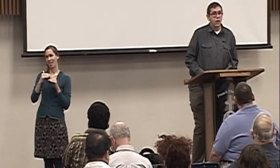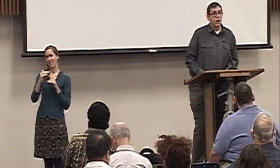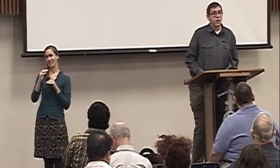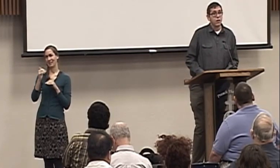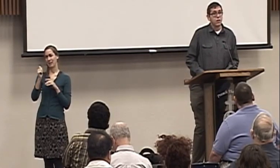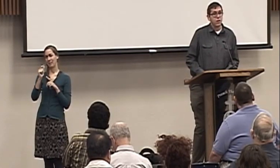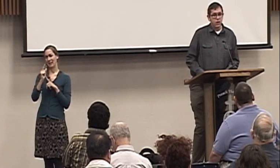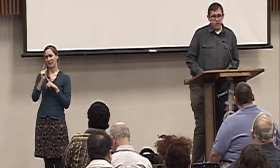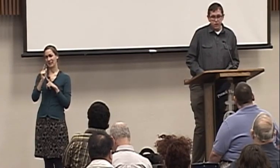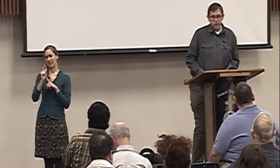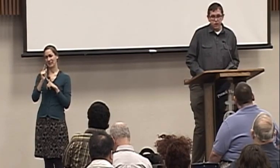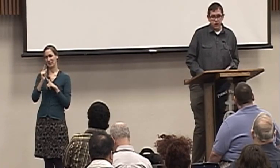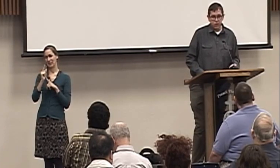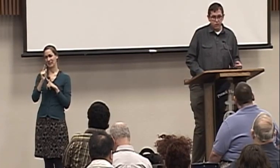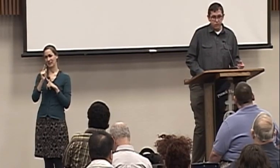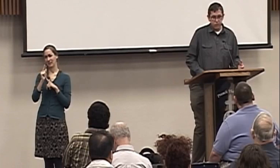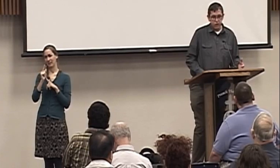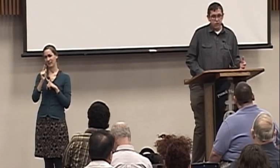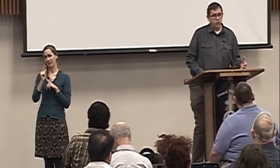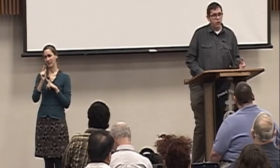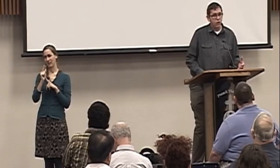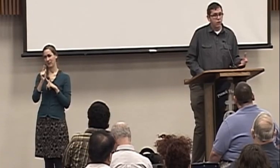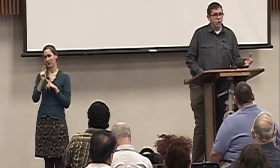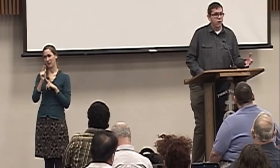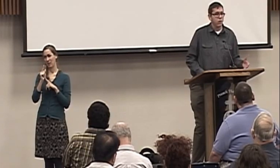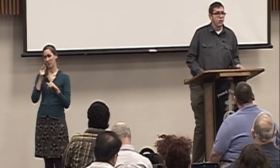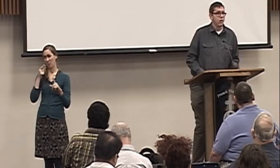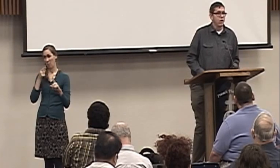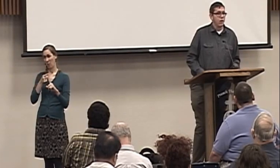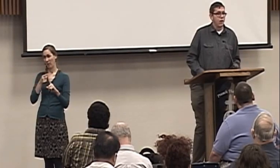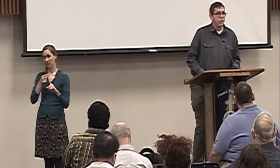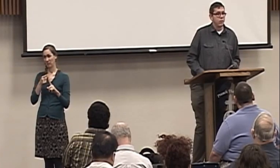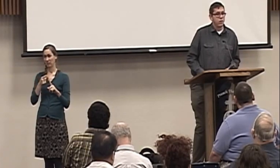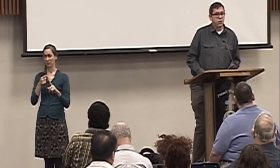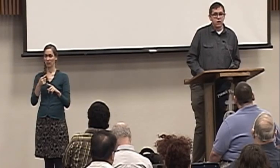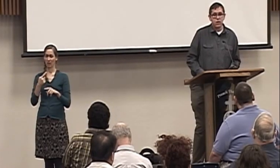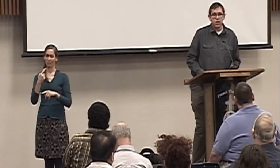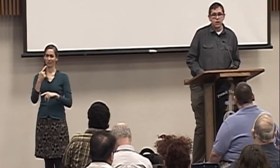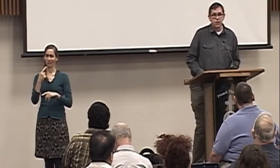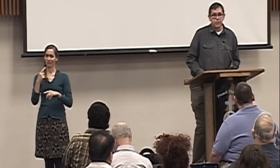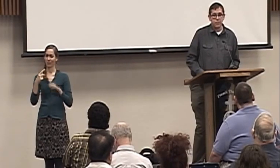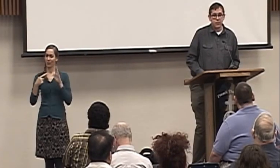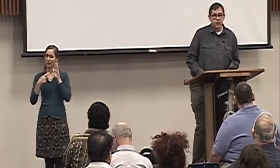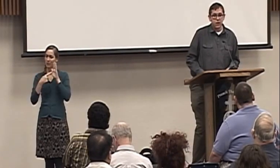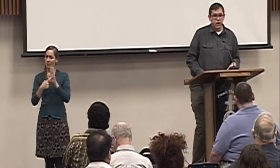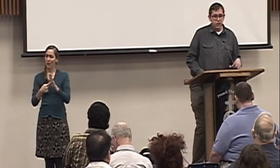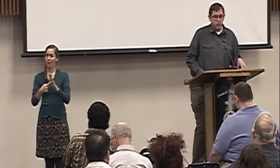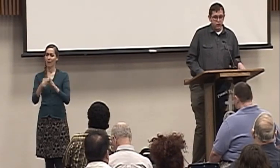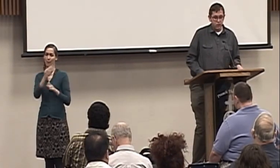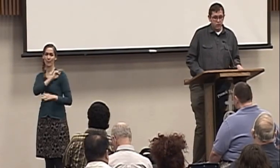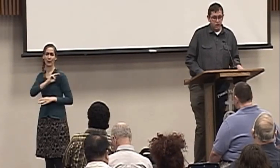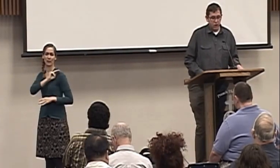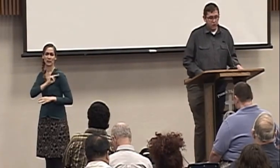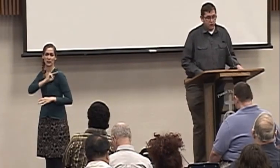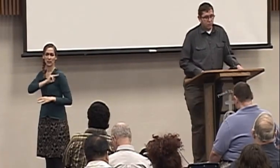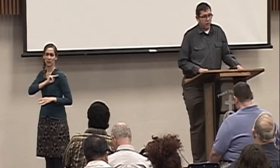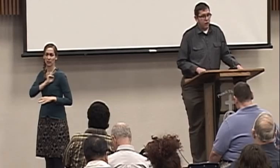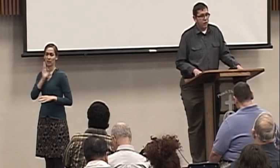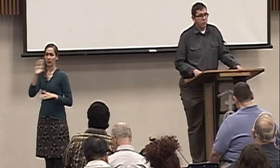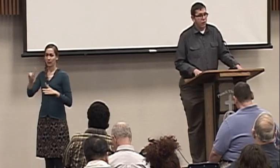it's intended to first show an overview of the mission, and then it's going to start explaining why